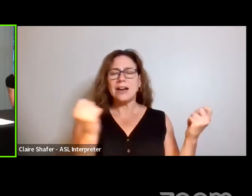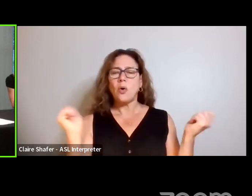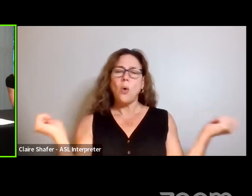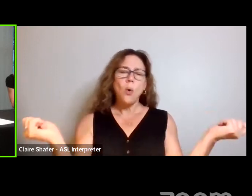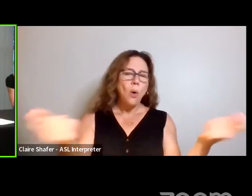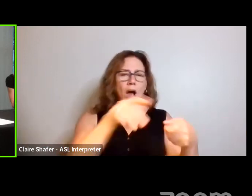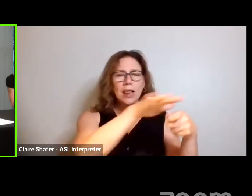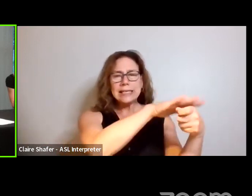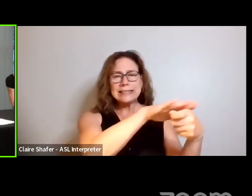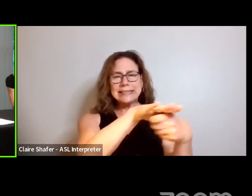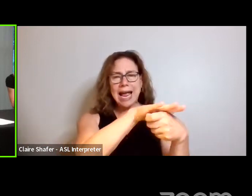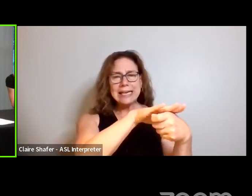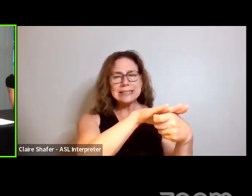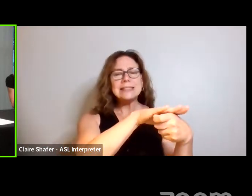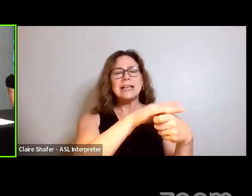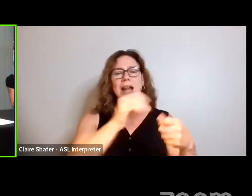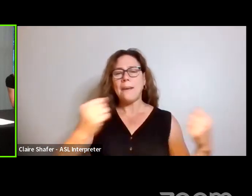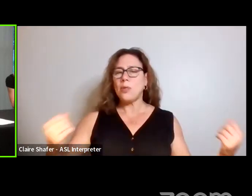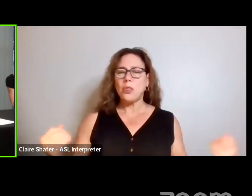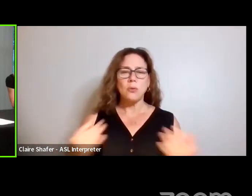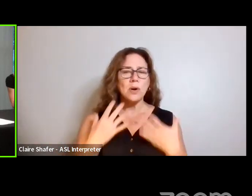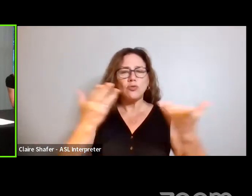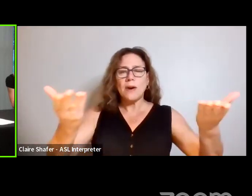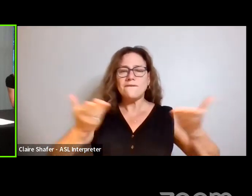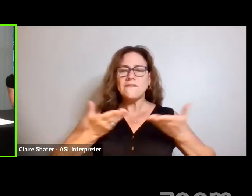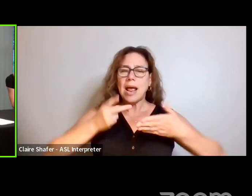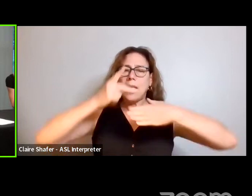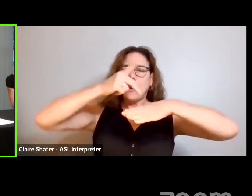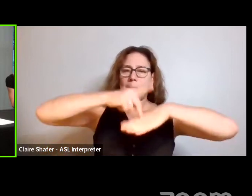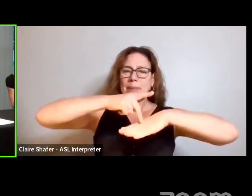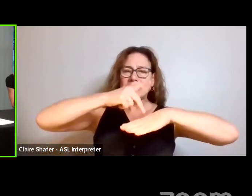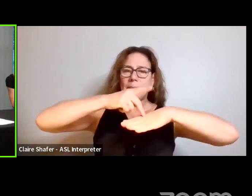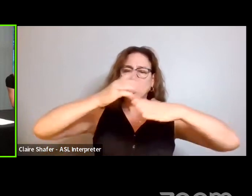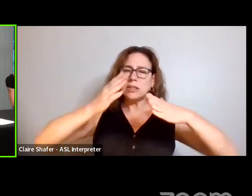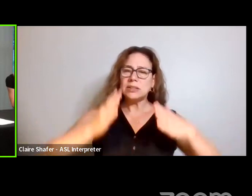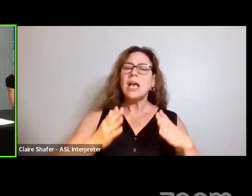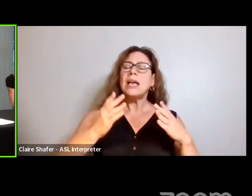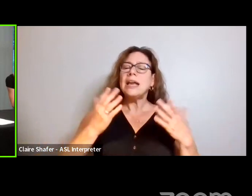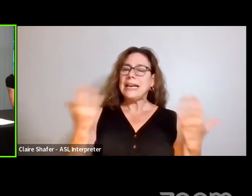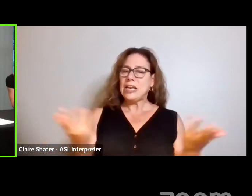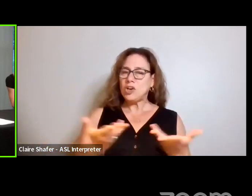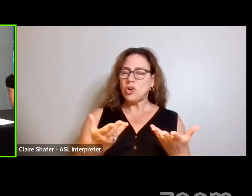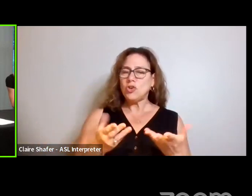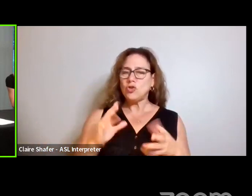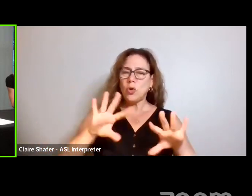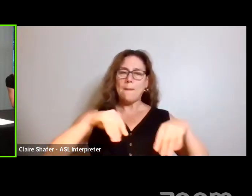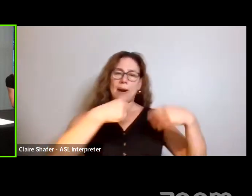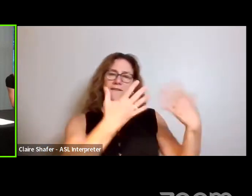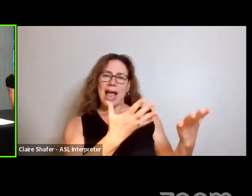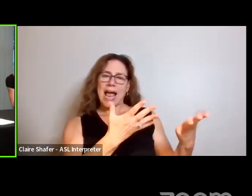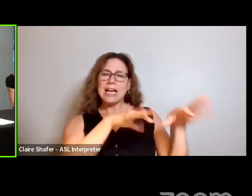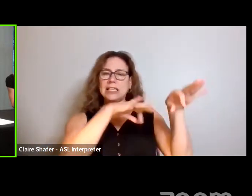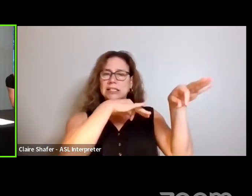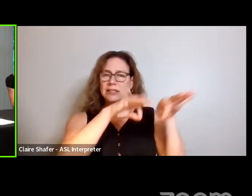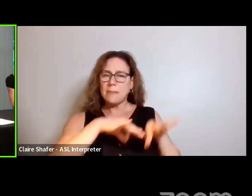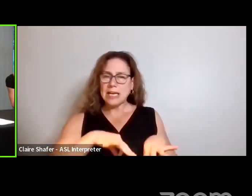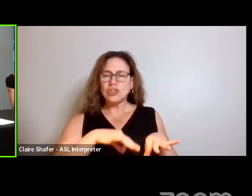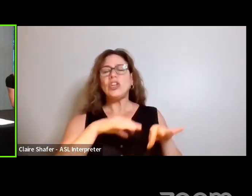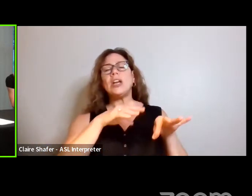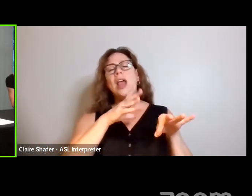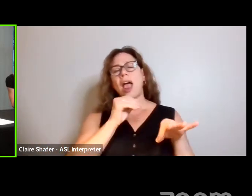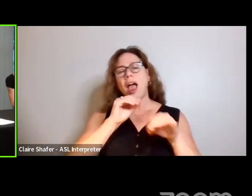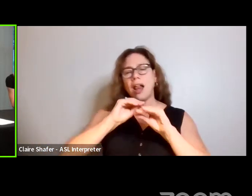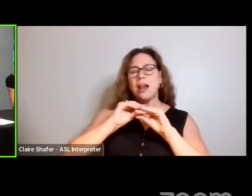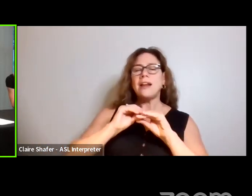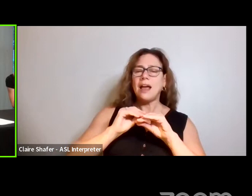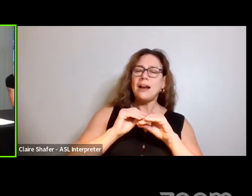And I'm really thrilled to invite our principals here today to give us some dimension and some color to how the opening of the